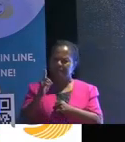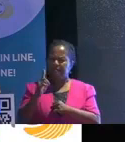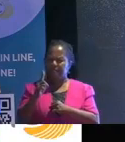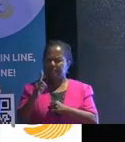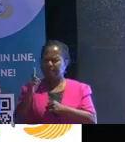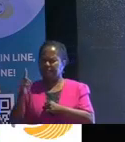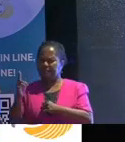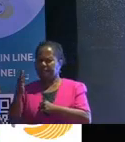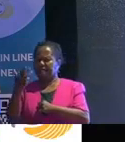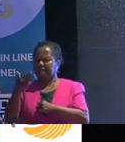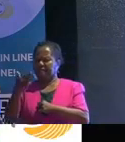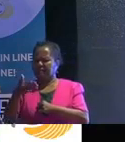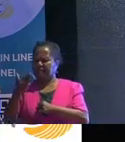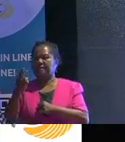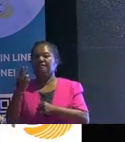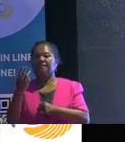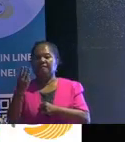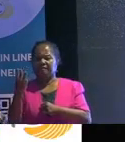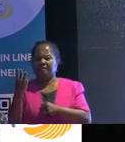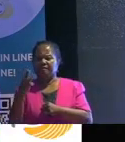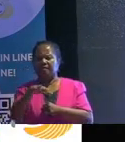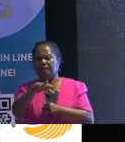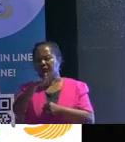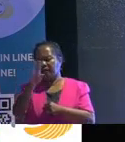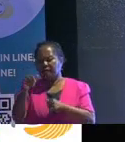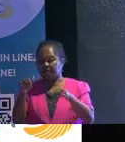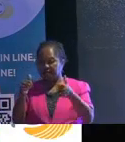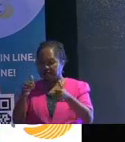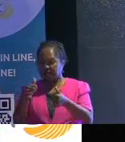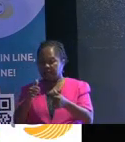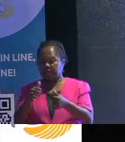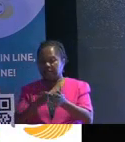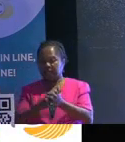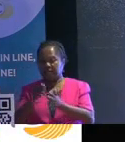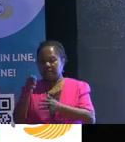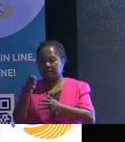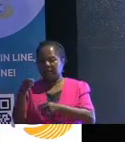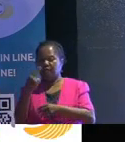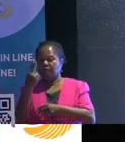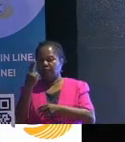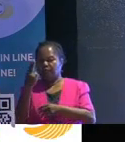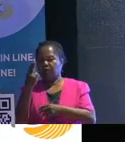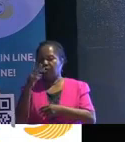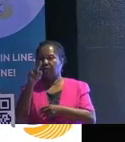1/1/1993, all termination benefits were taxed at 2%.